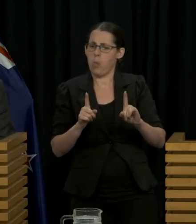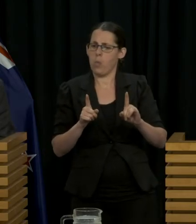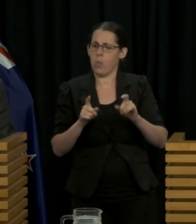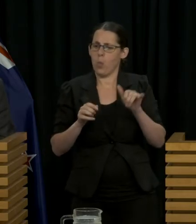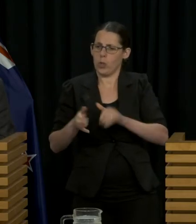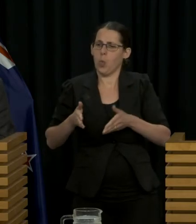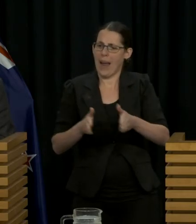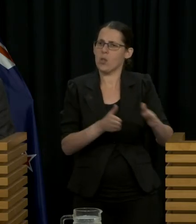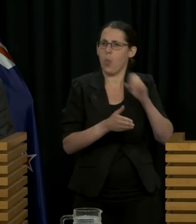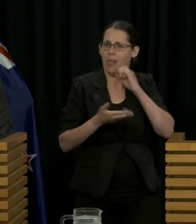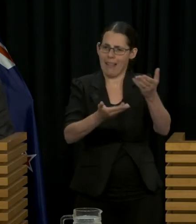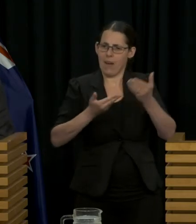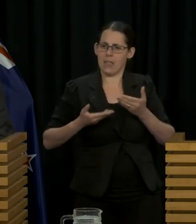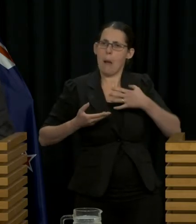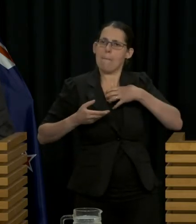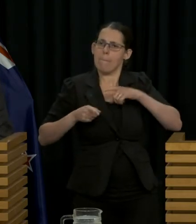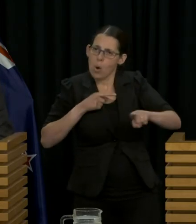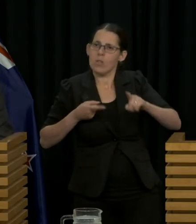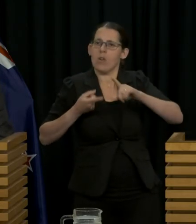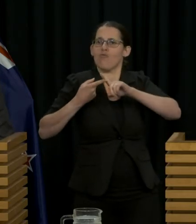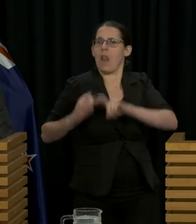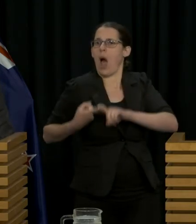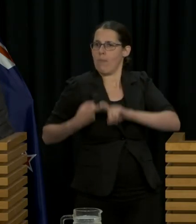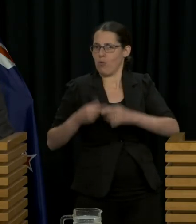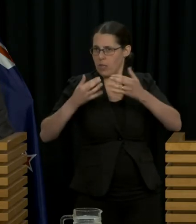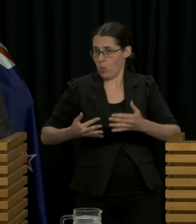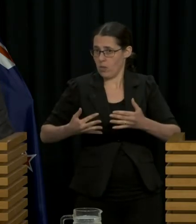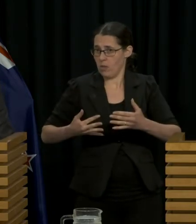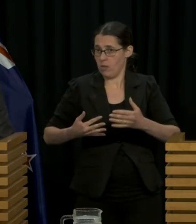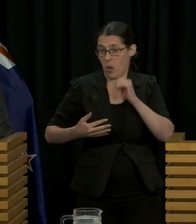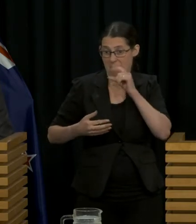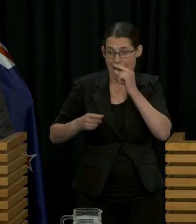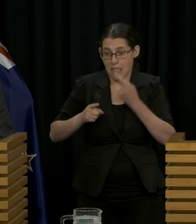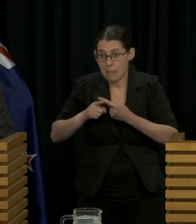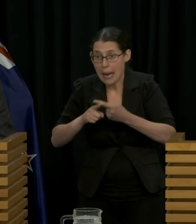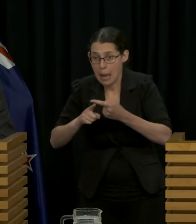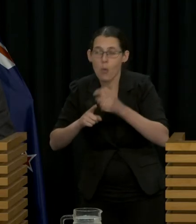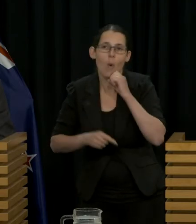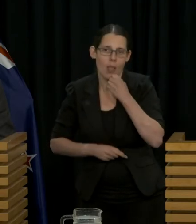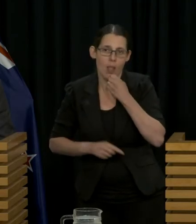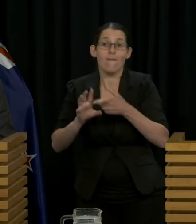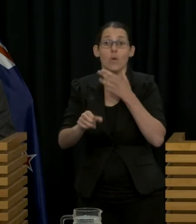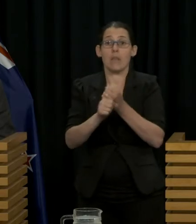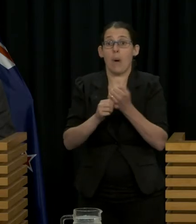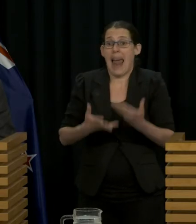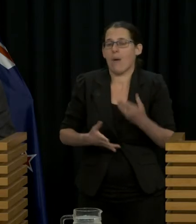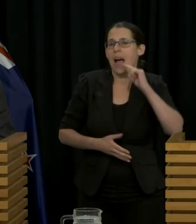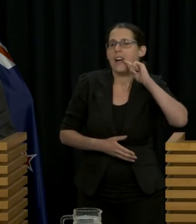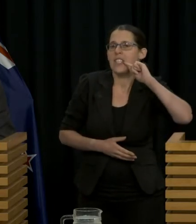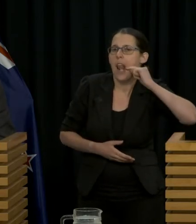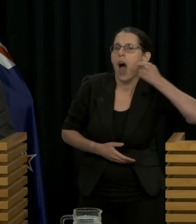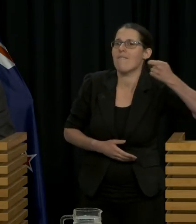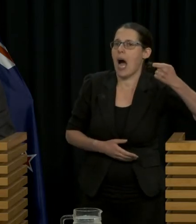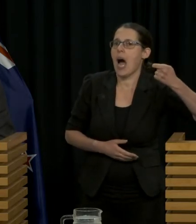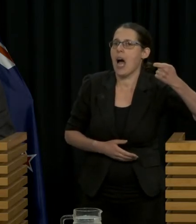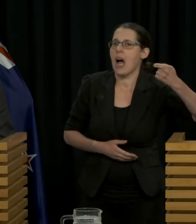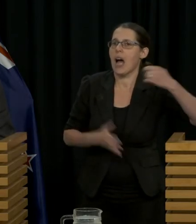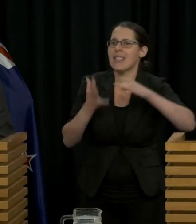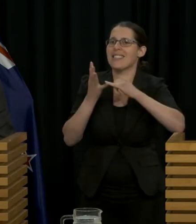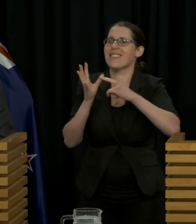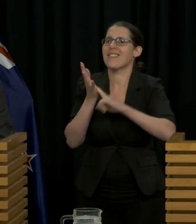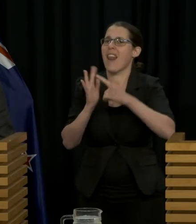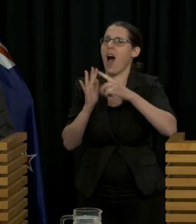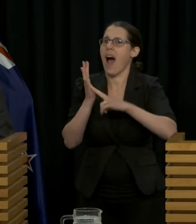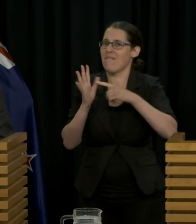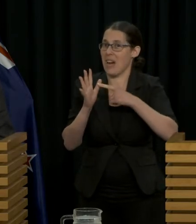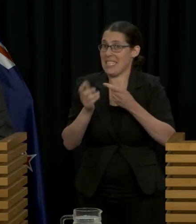consider that. So we're looking at, as we've already said, we have saliva testing underway now on more of a trial basis to see what that can add.